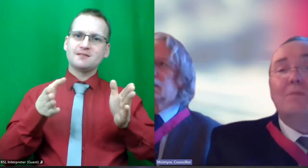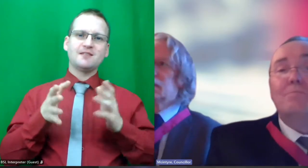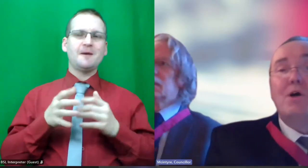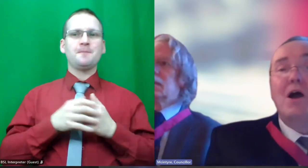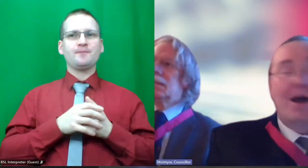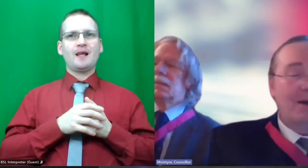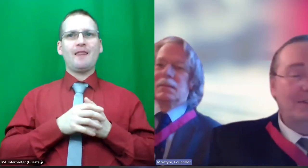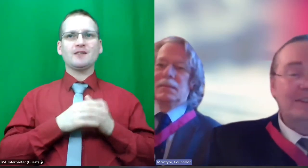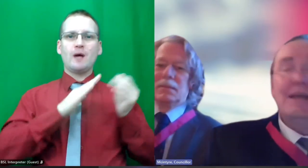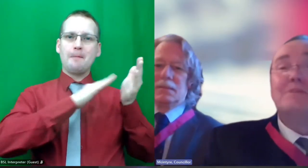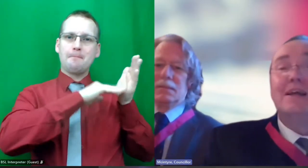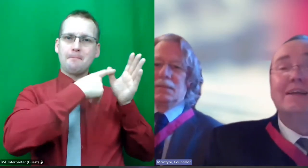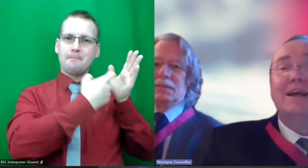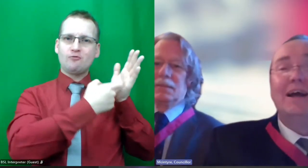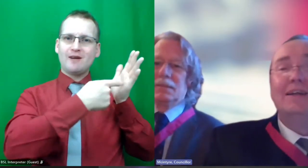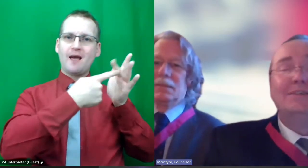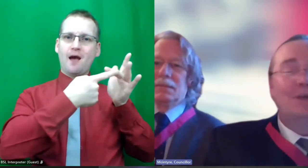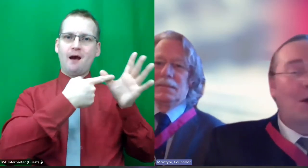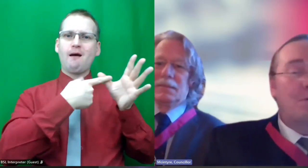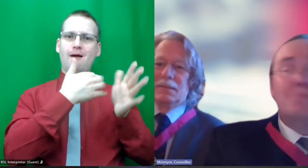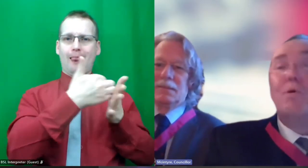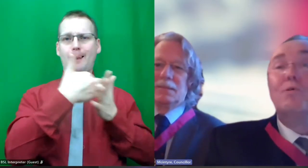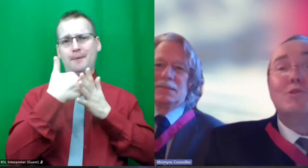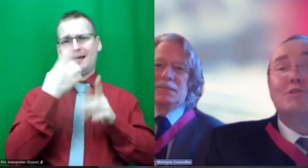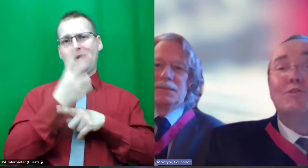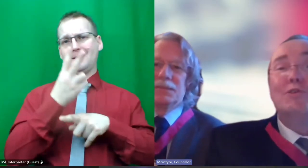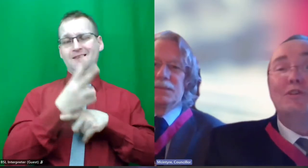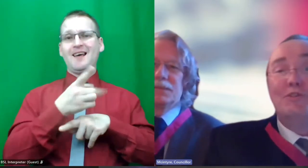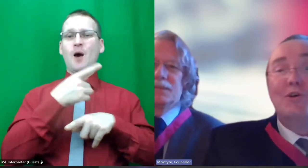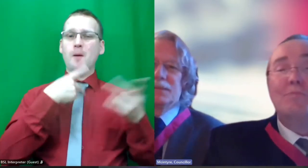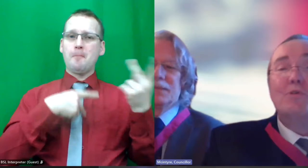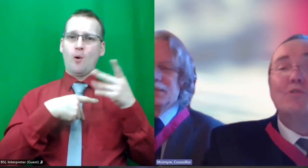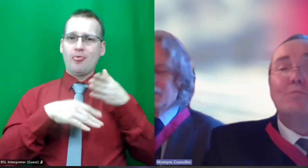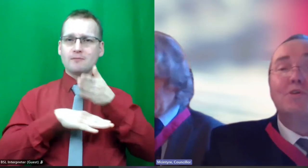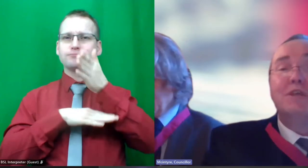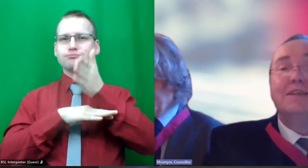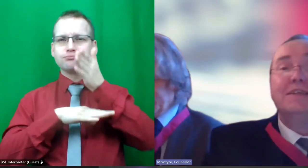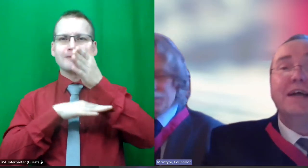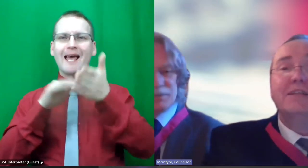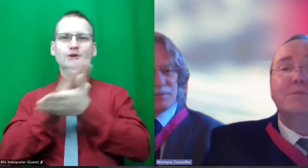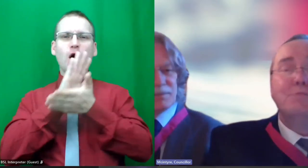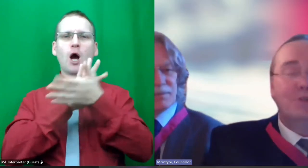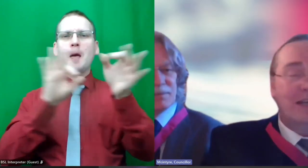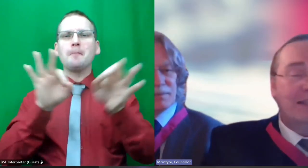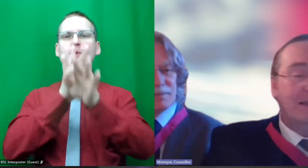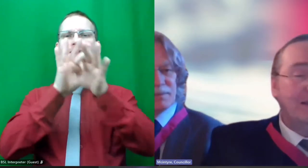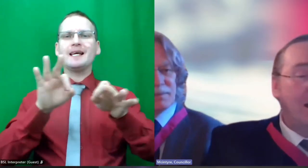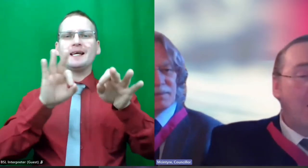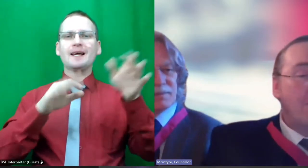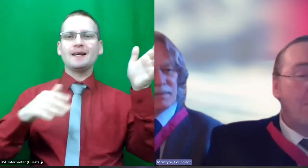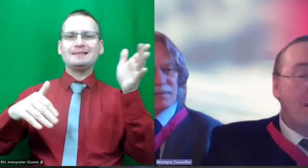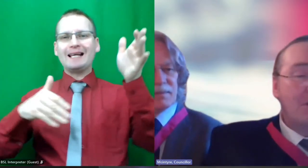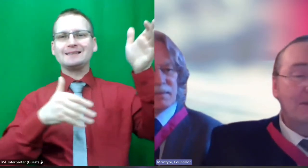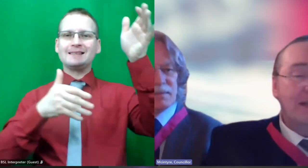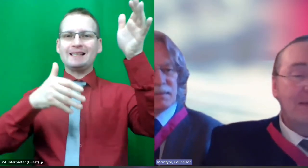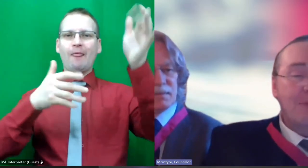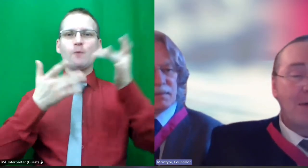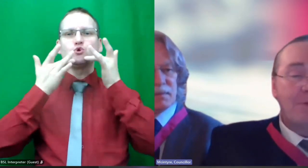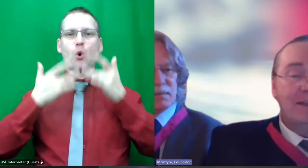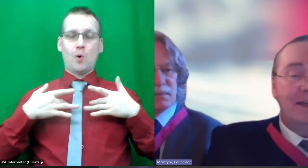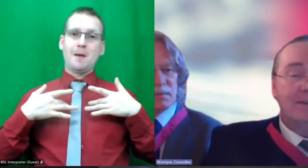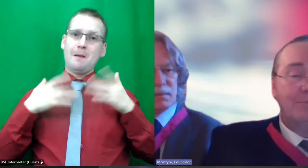Maria Bramba stepped in and we both got to enjoy both the music and the dance that was presented. But I must